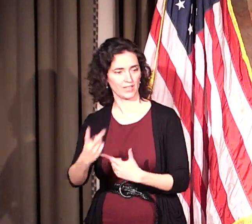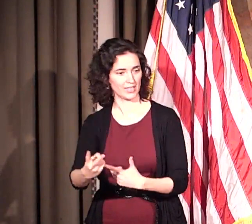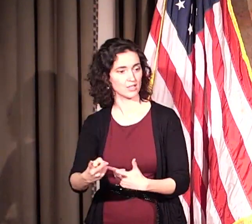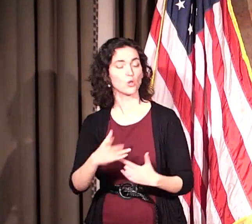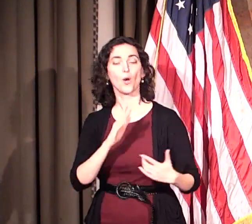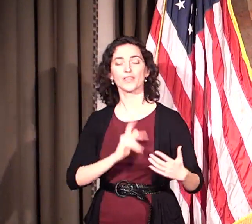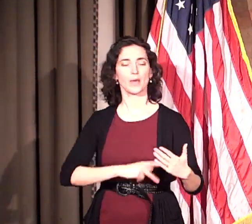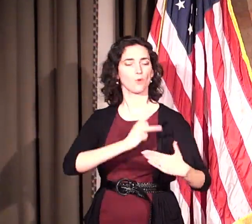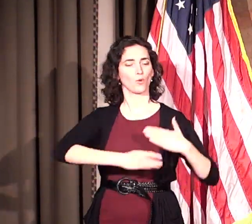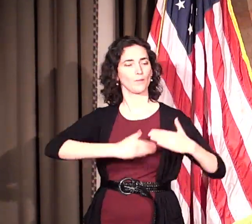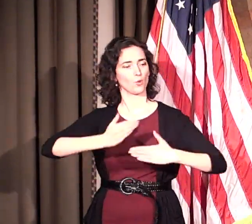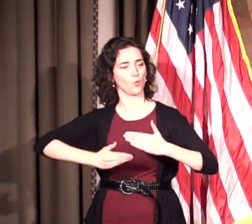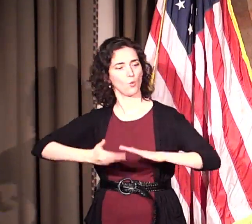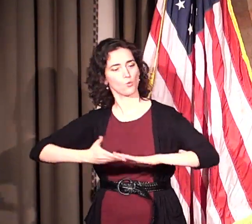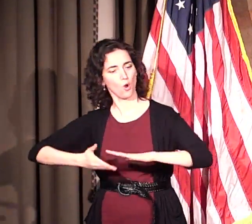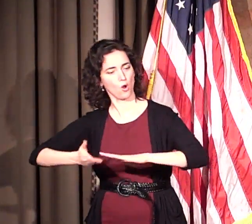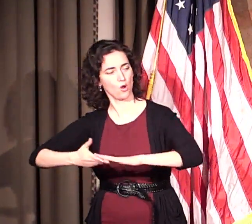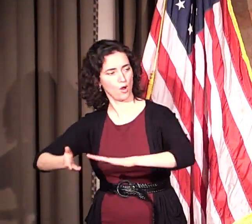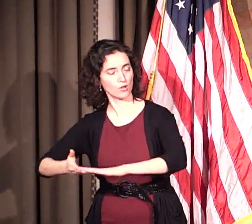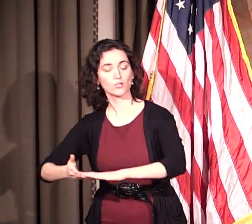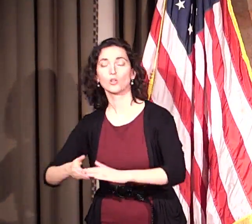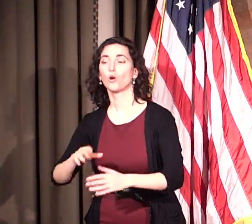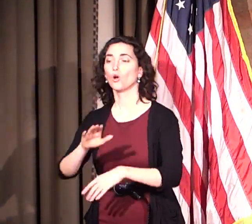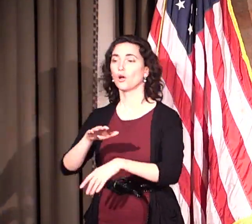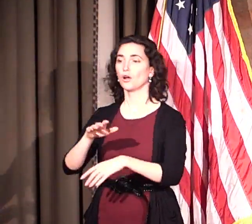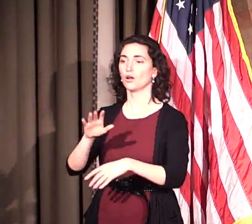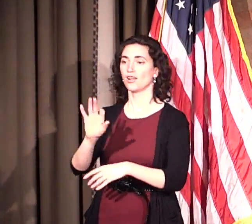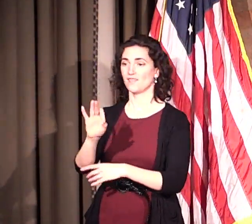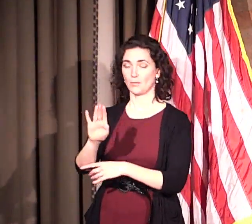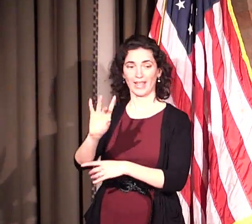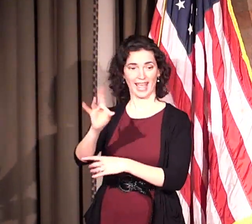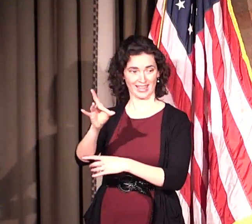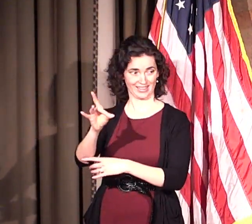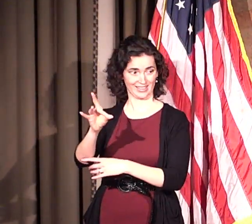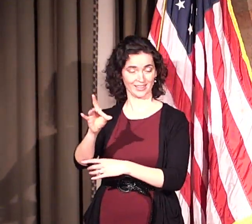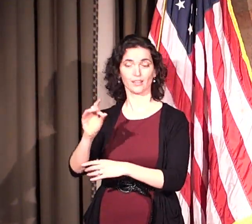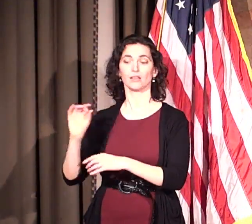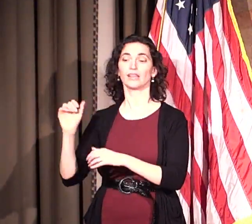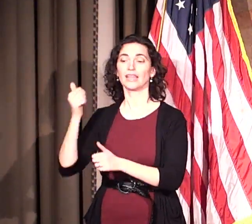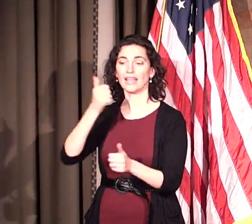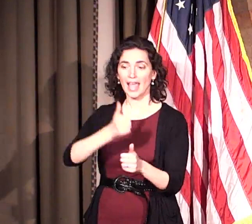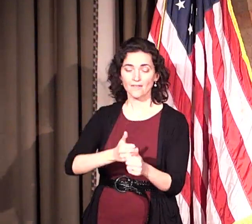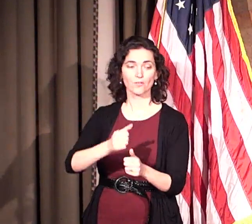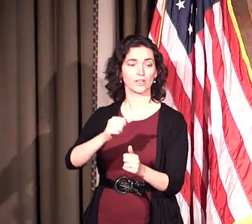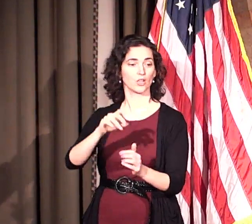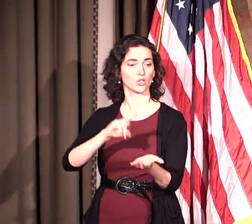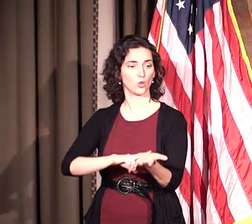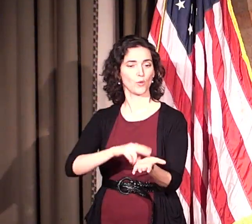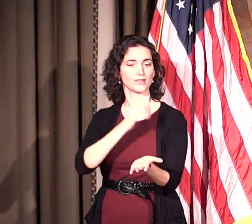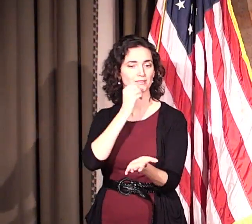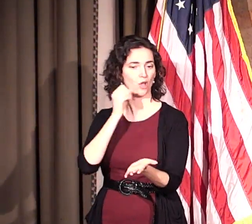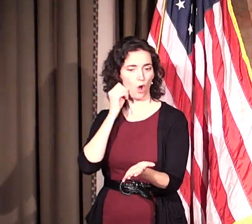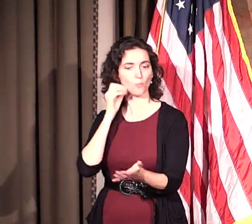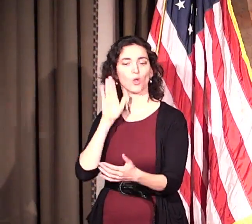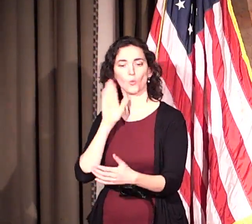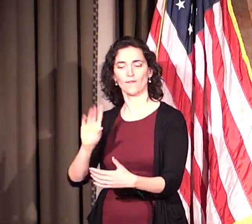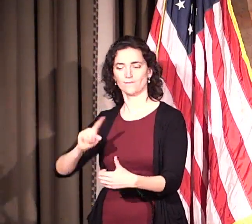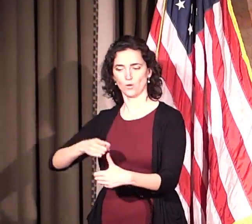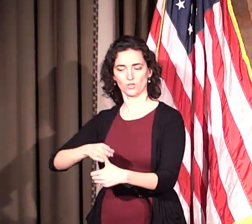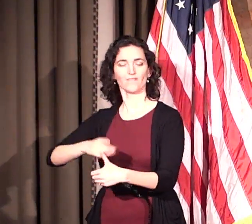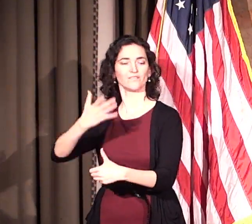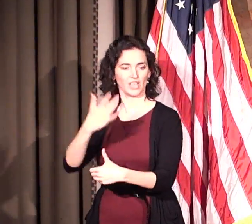program. What I meant to say is by February 8th, every nursing home in the state will have had at least the first dose